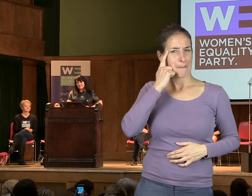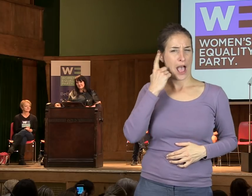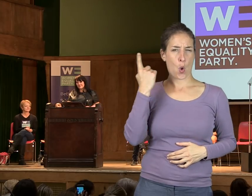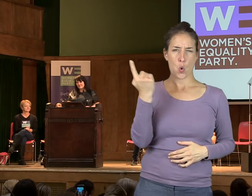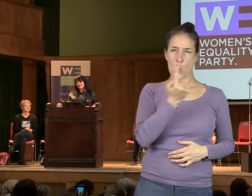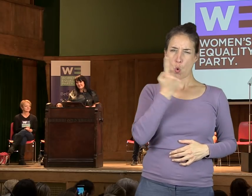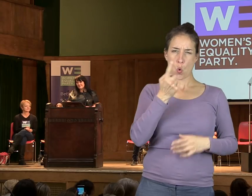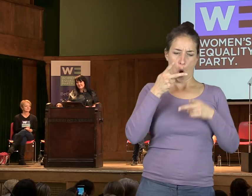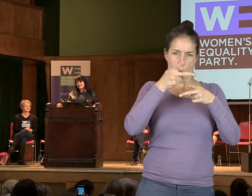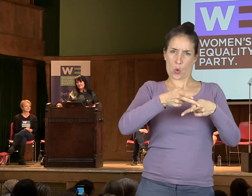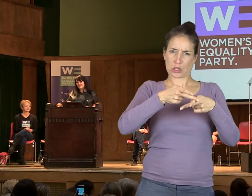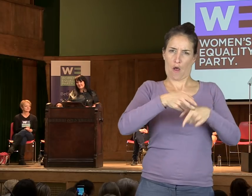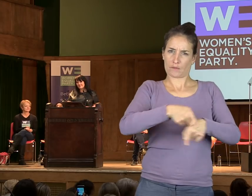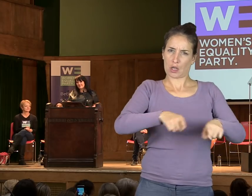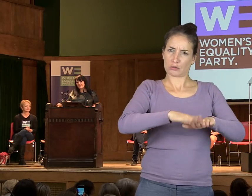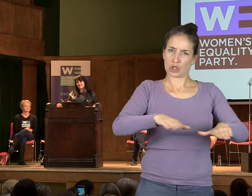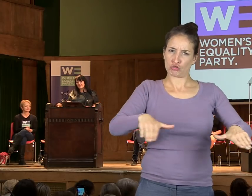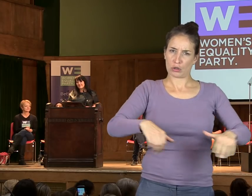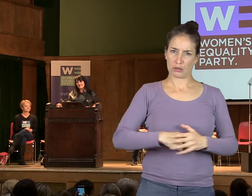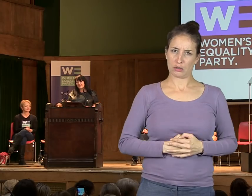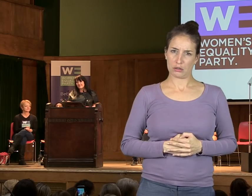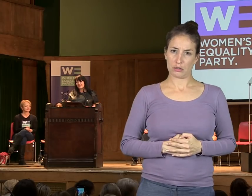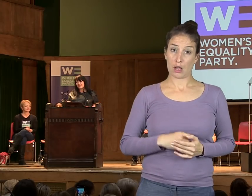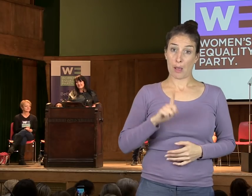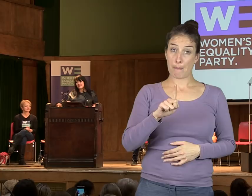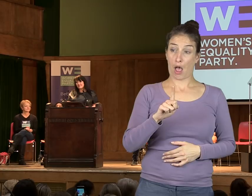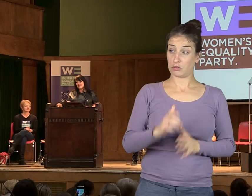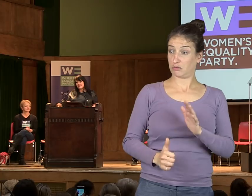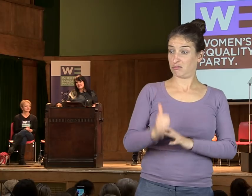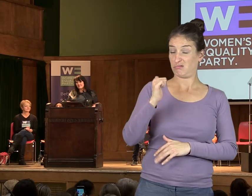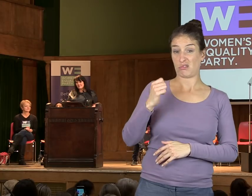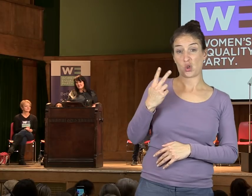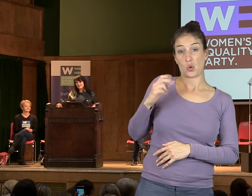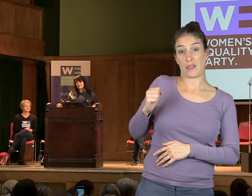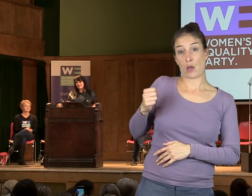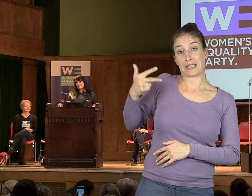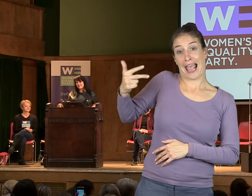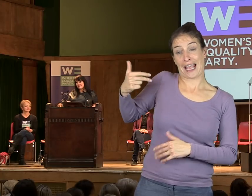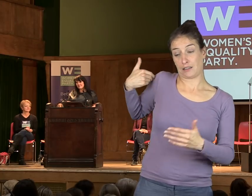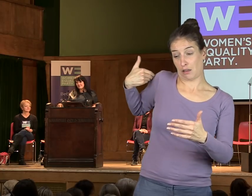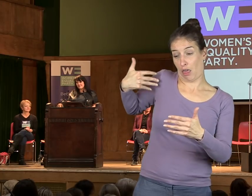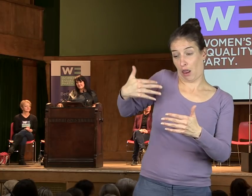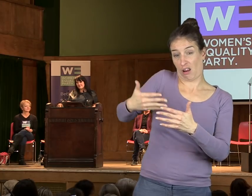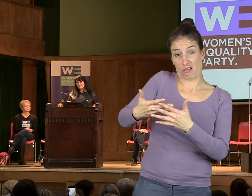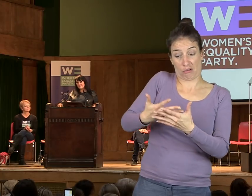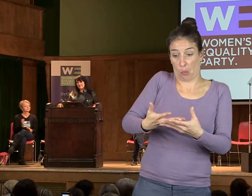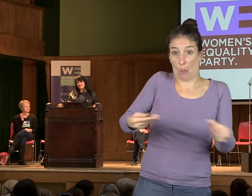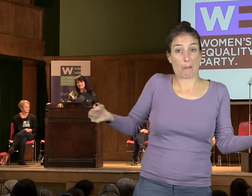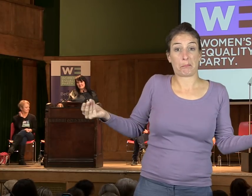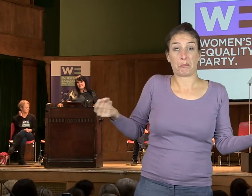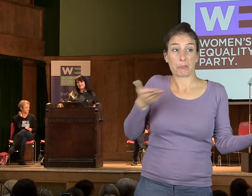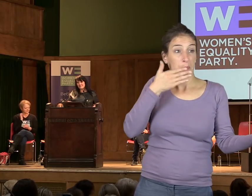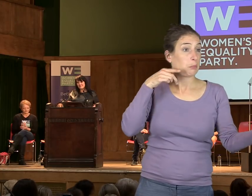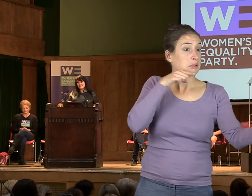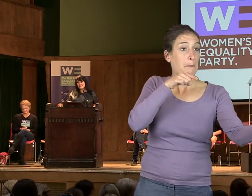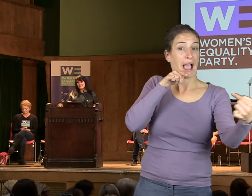children. But since 2008, the debate has gone dead. Both Jez